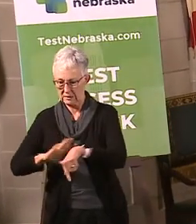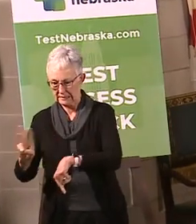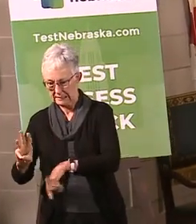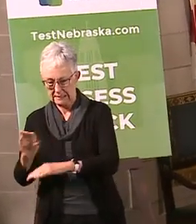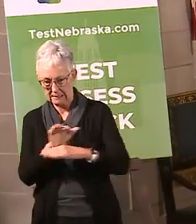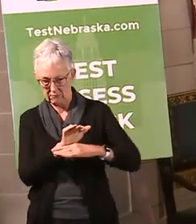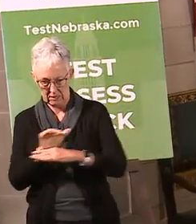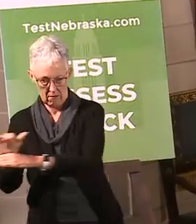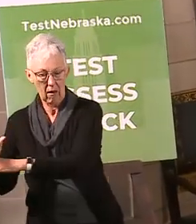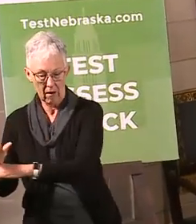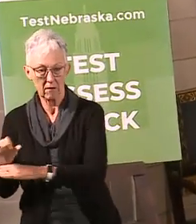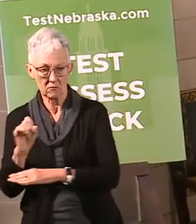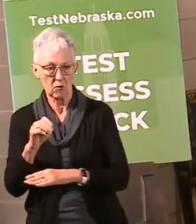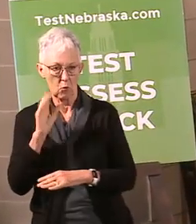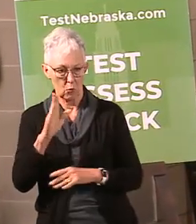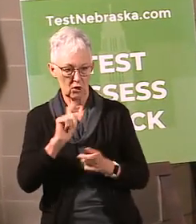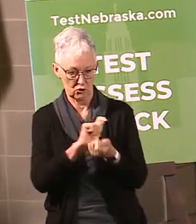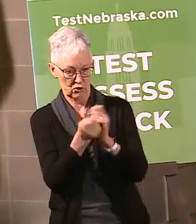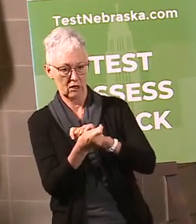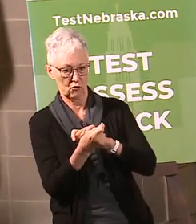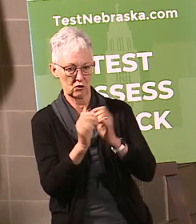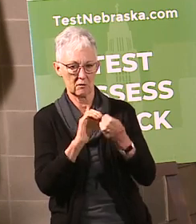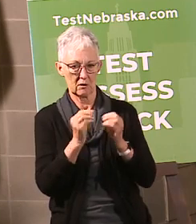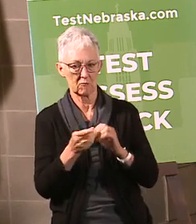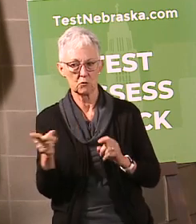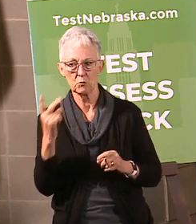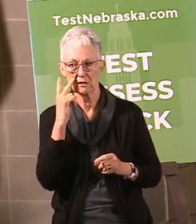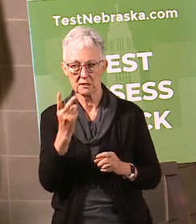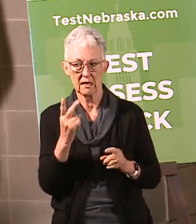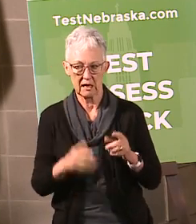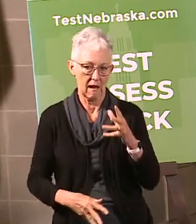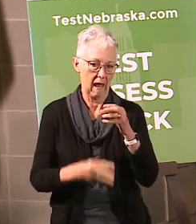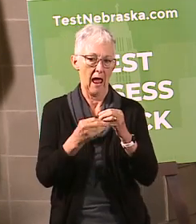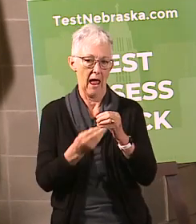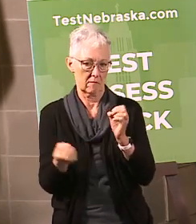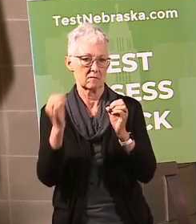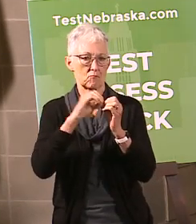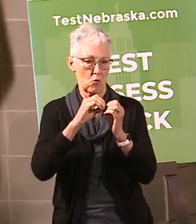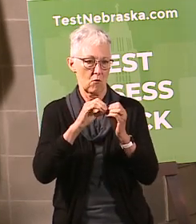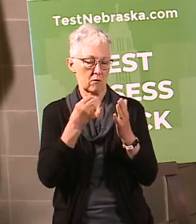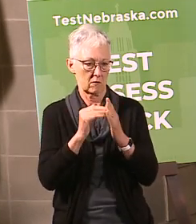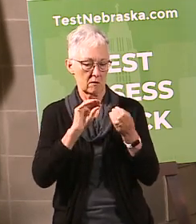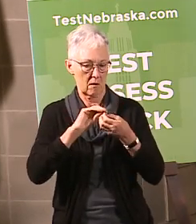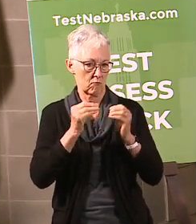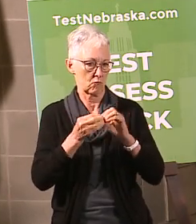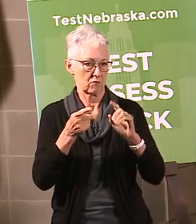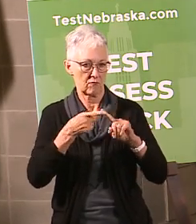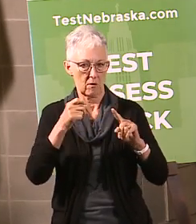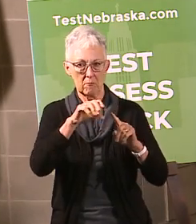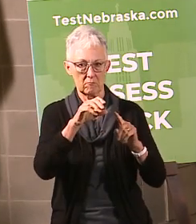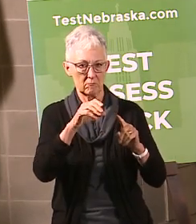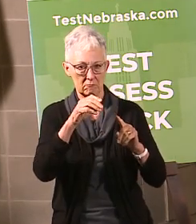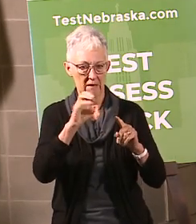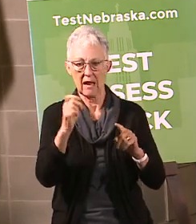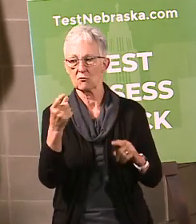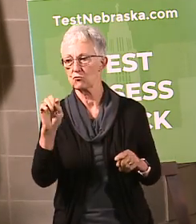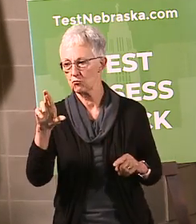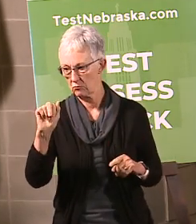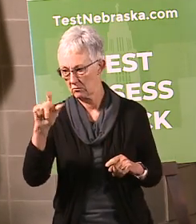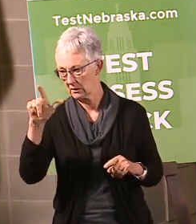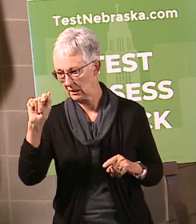up in that website. One of the other things that we did a few days ago is we started opening up more